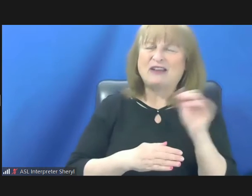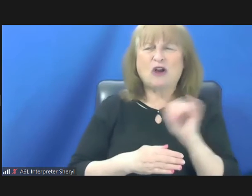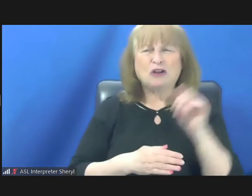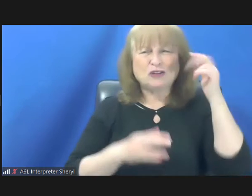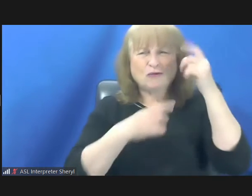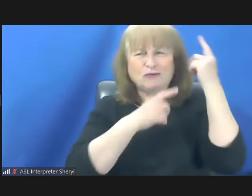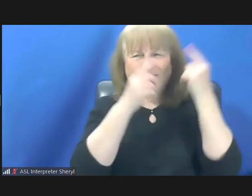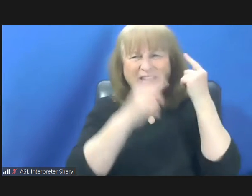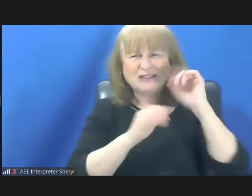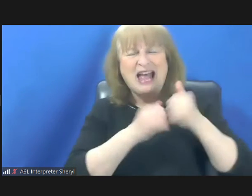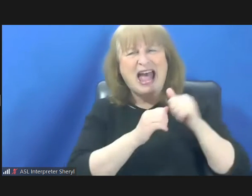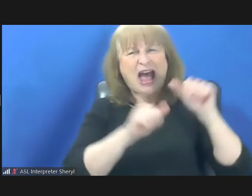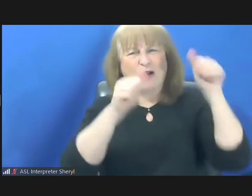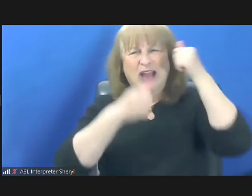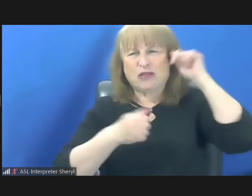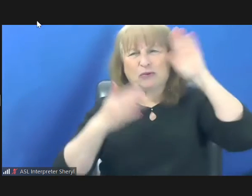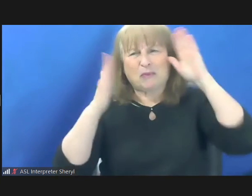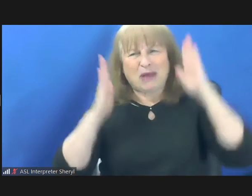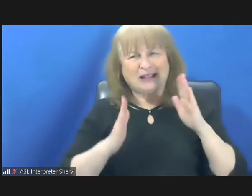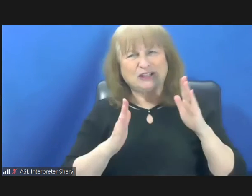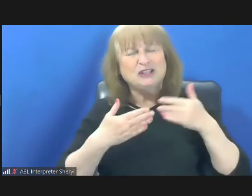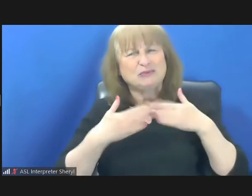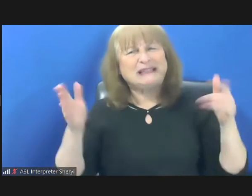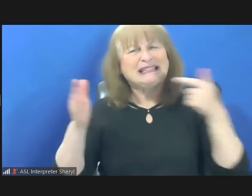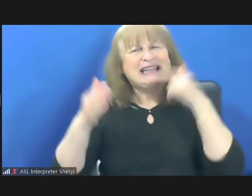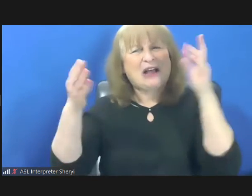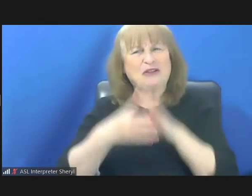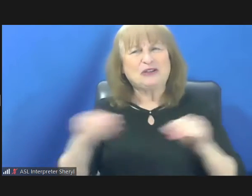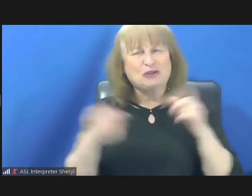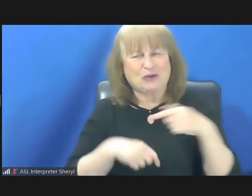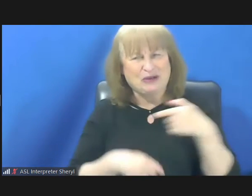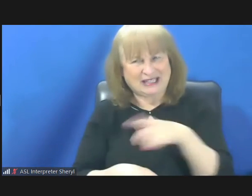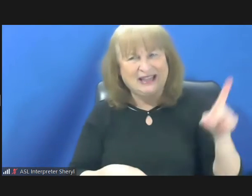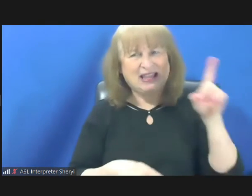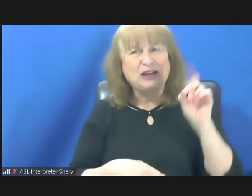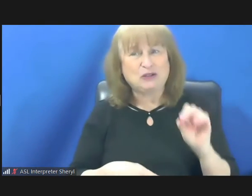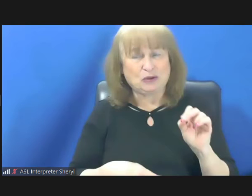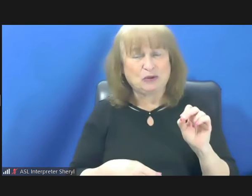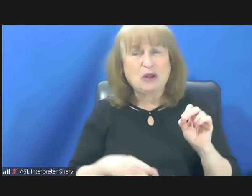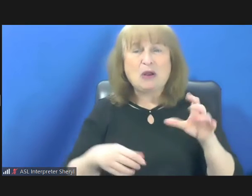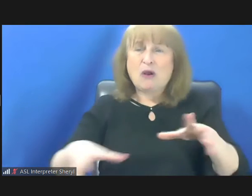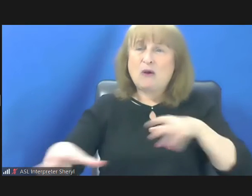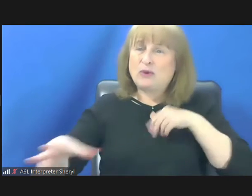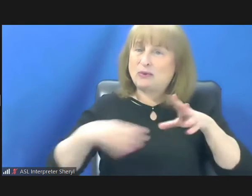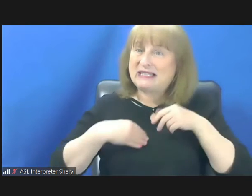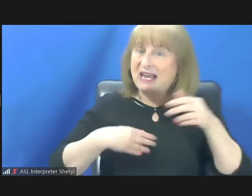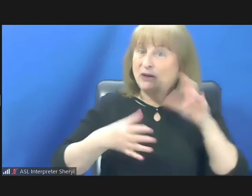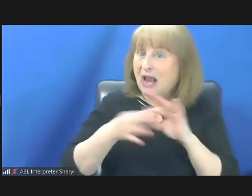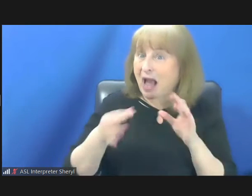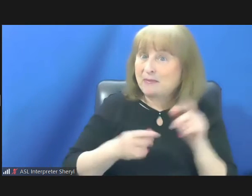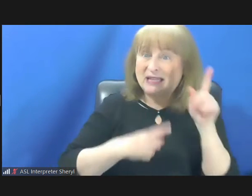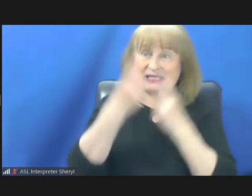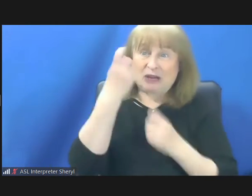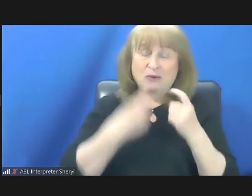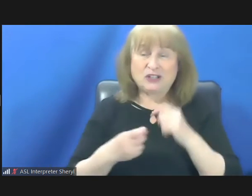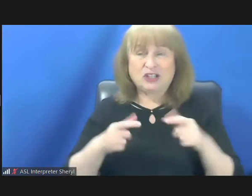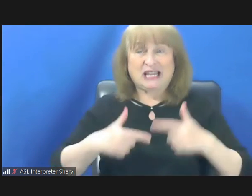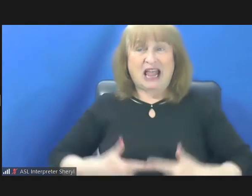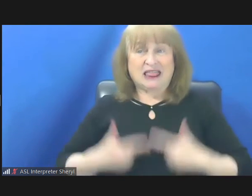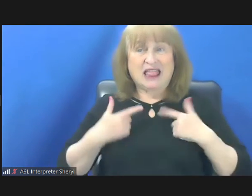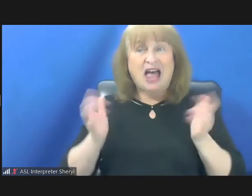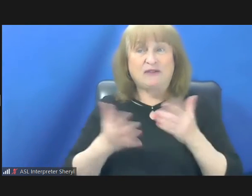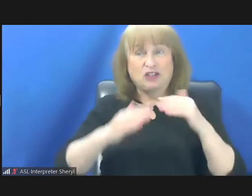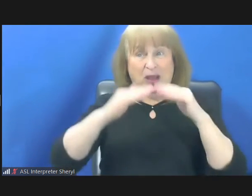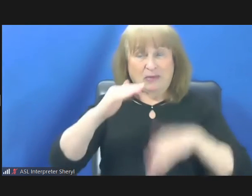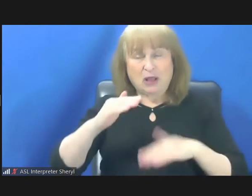how anthropologists more widely tell the stories that they do. We'll be taking your comments and questions in the live chat below, so